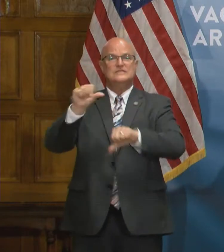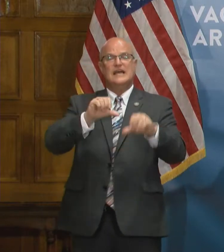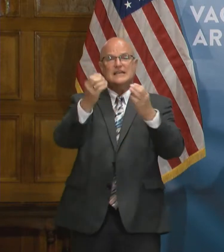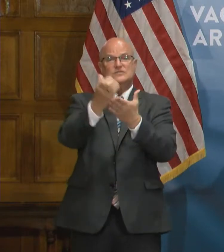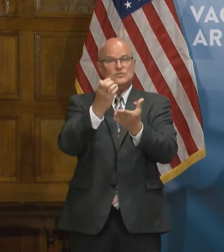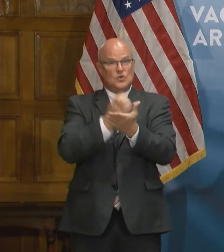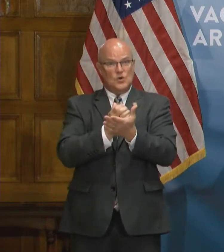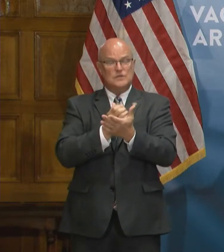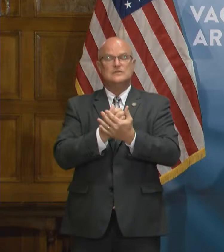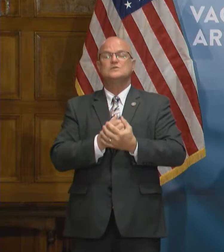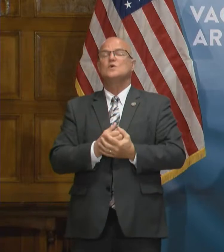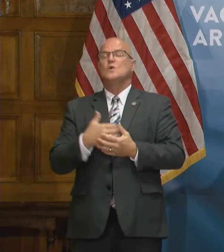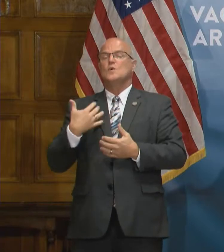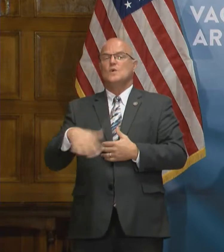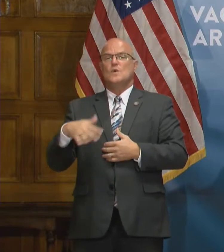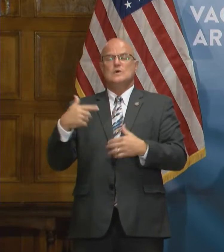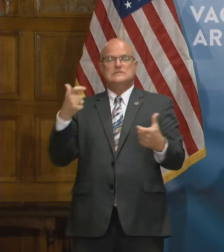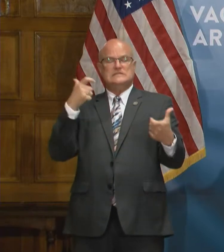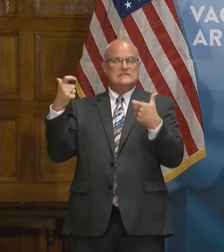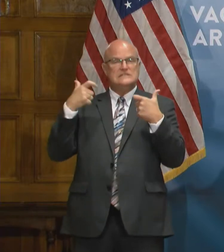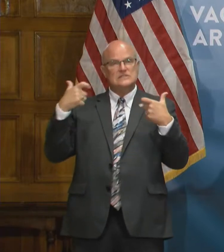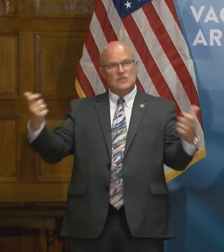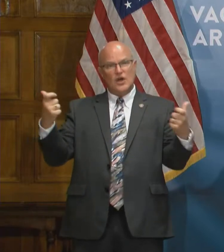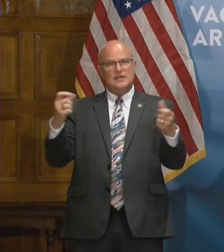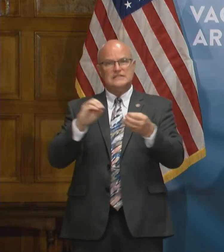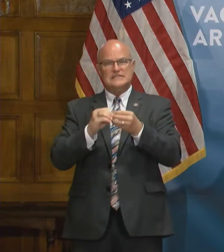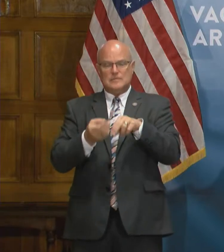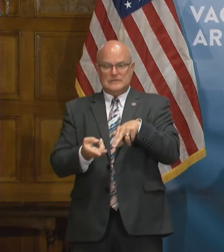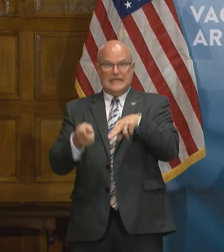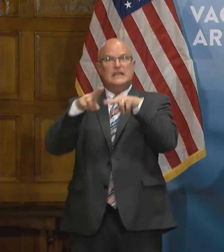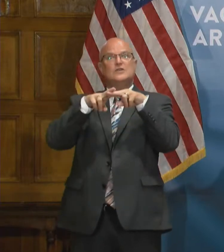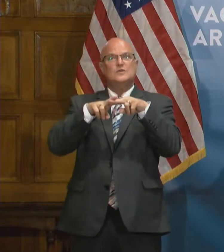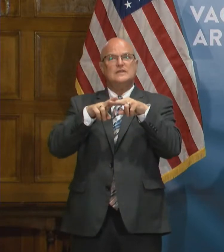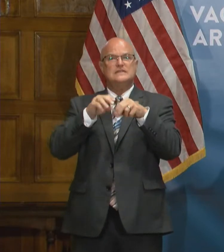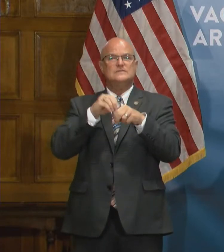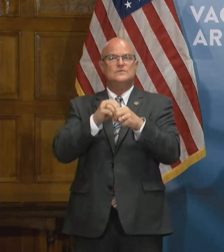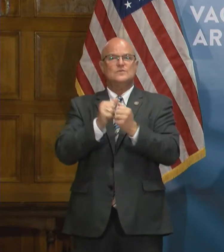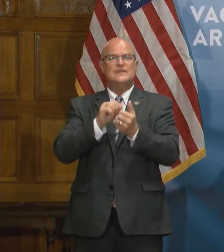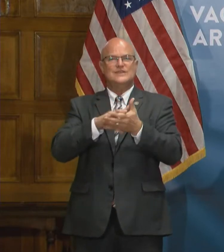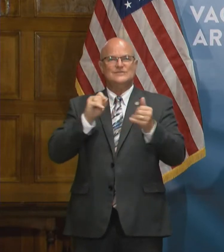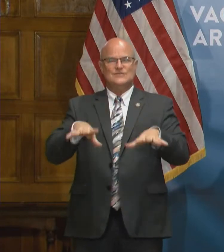courses, and we've had the largest number increase in